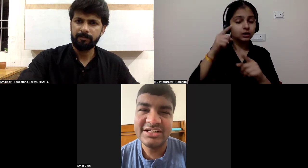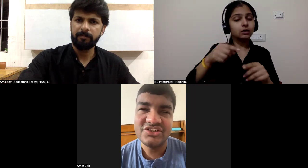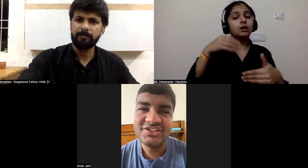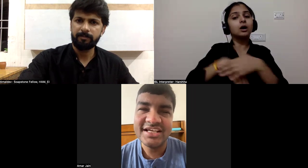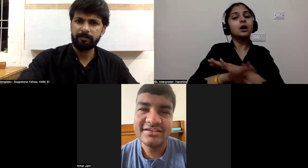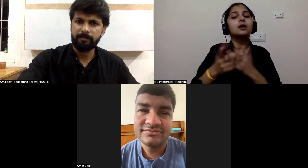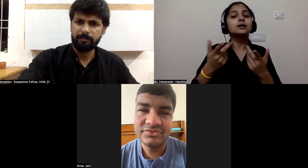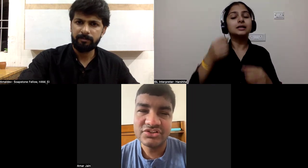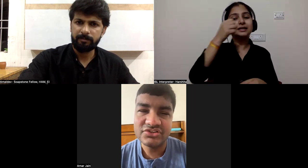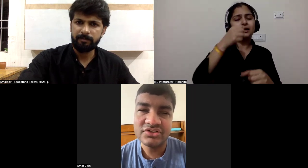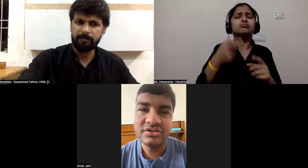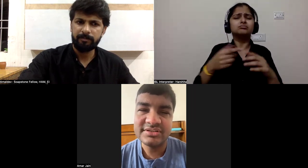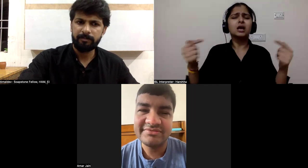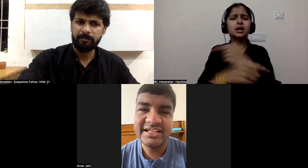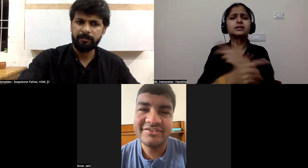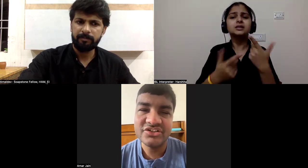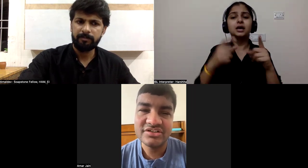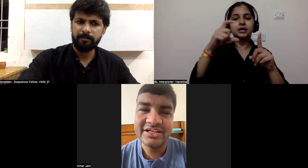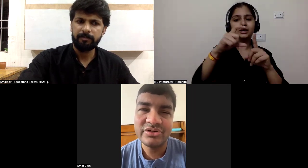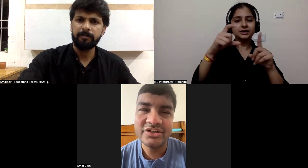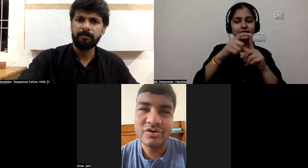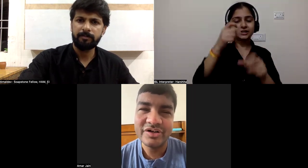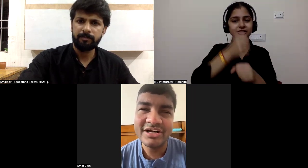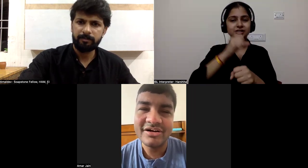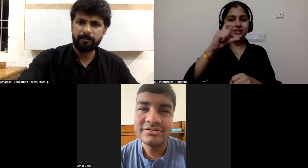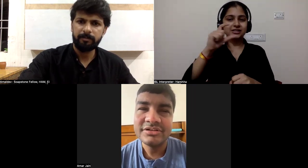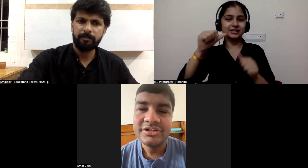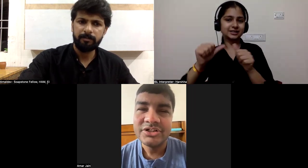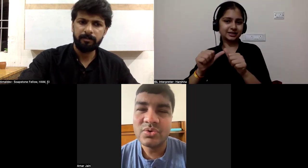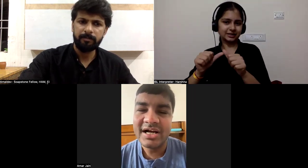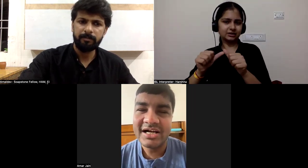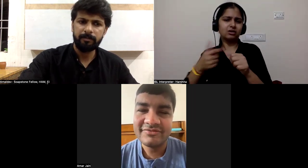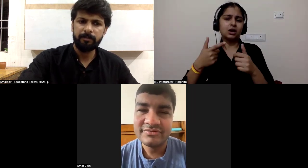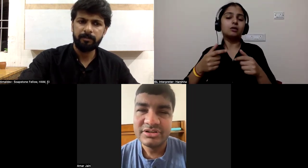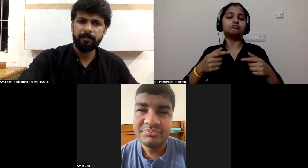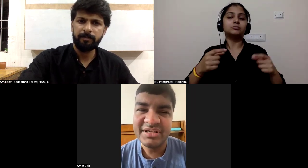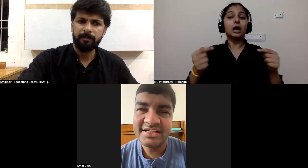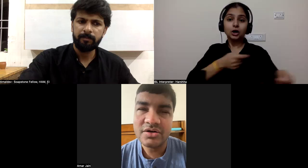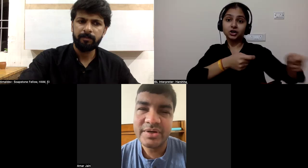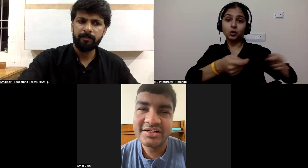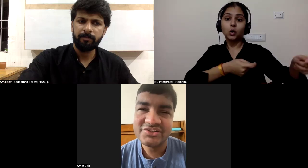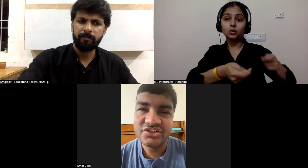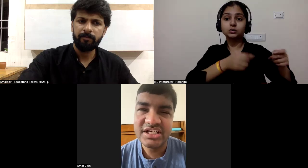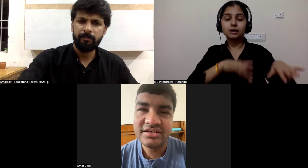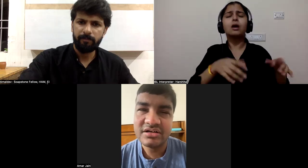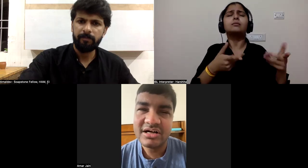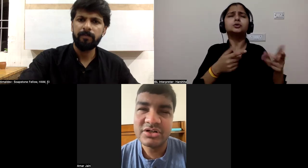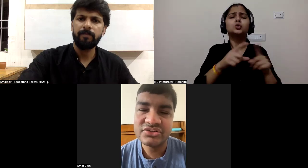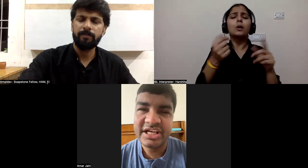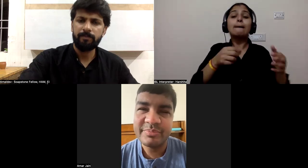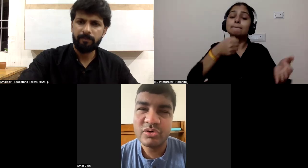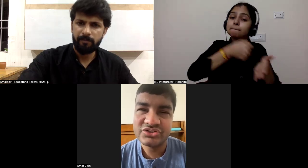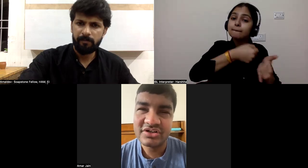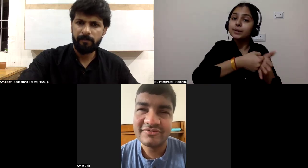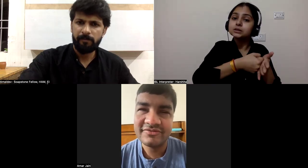against DGCA, which is the Civil Aviation Regulator of India, to have basic awareness and training amongst